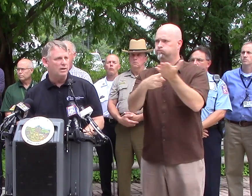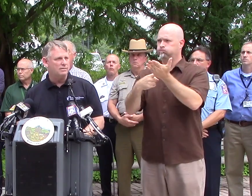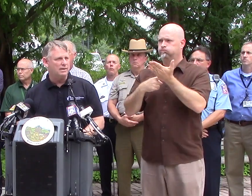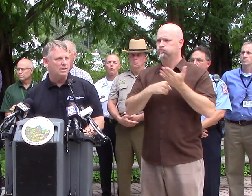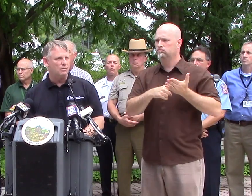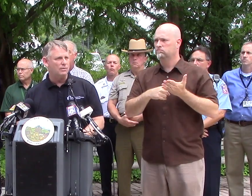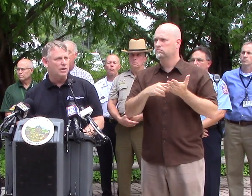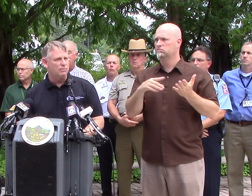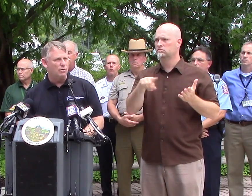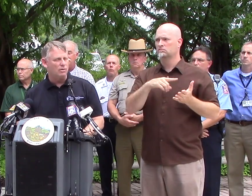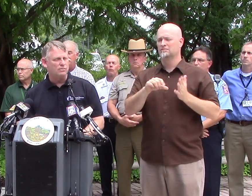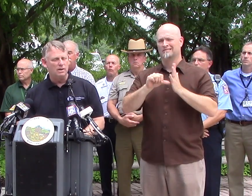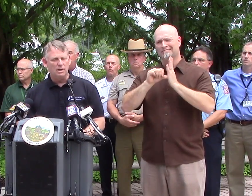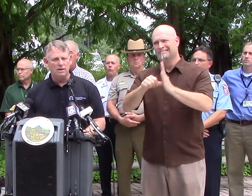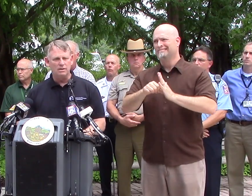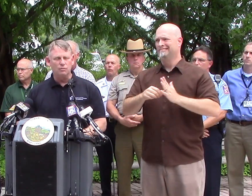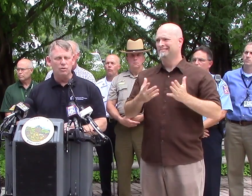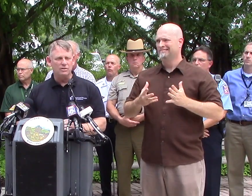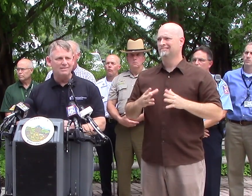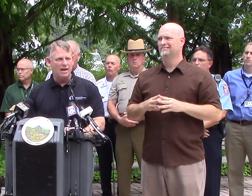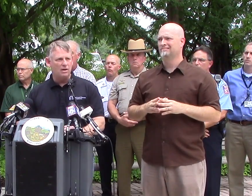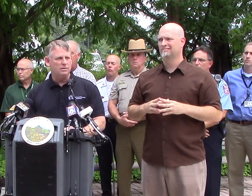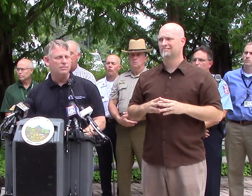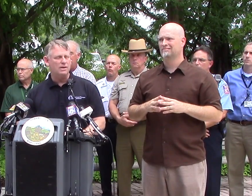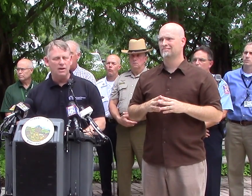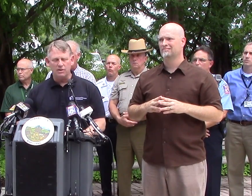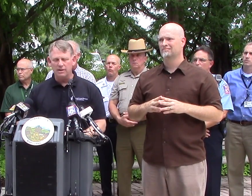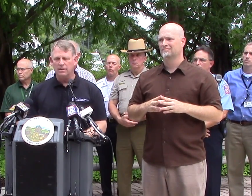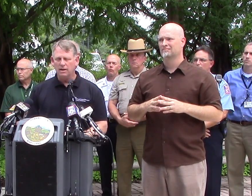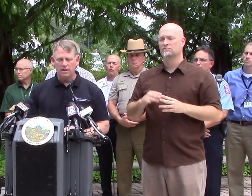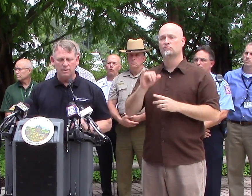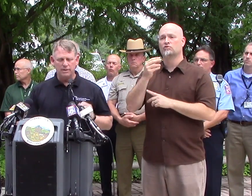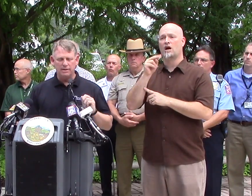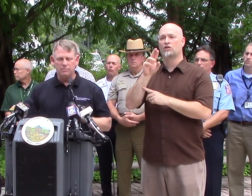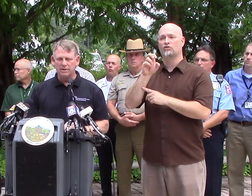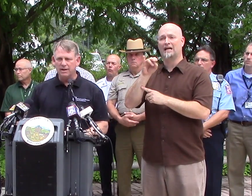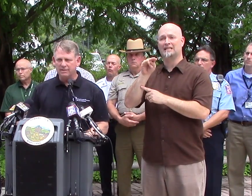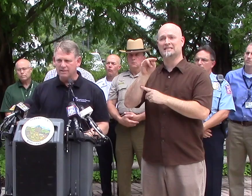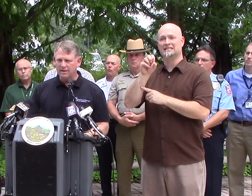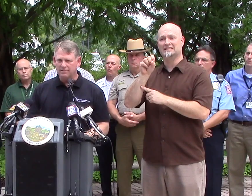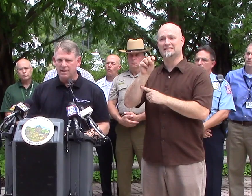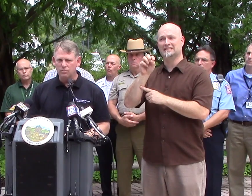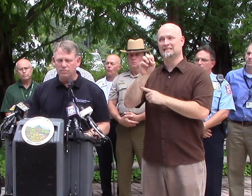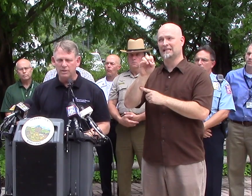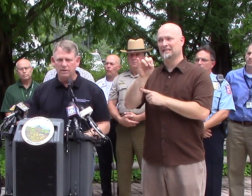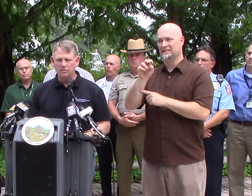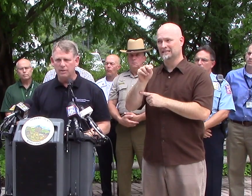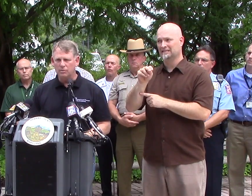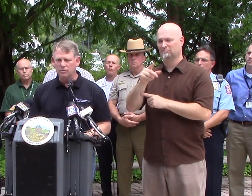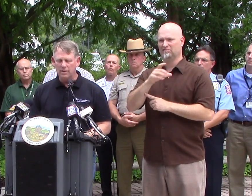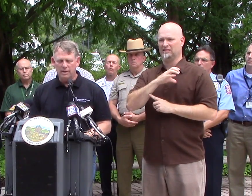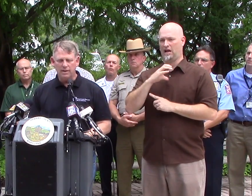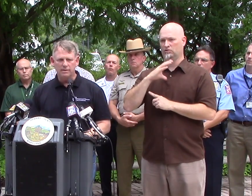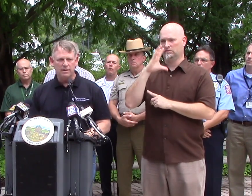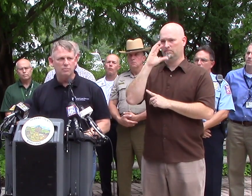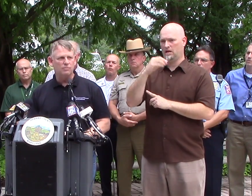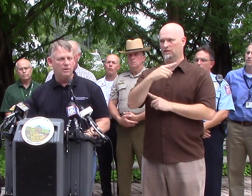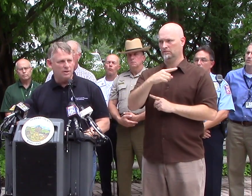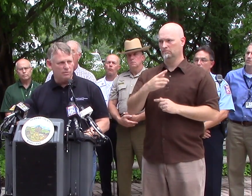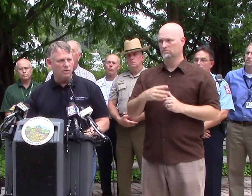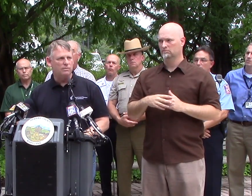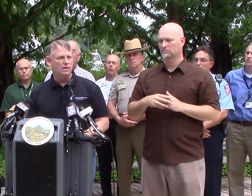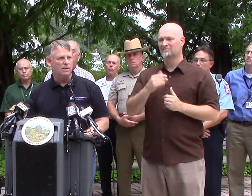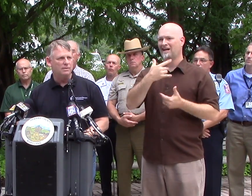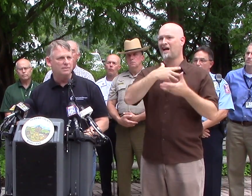John Weinstein has been very involved. He unfortunately is out of the area, but he has been in constant contact with me and other members and has been